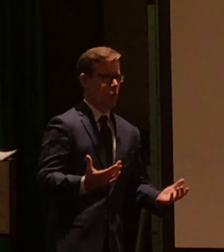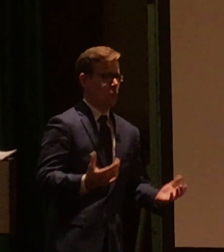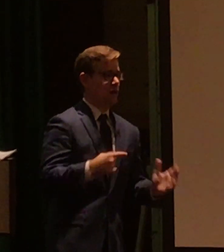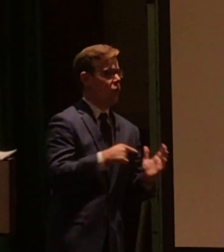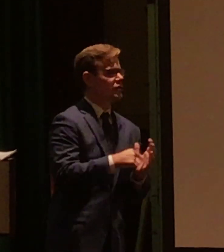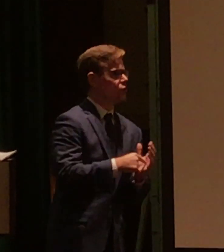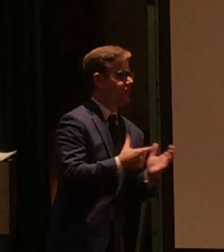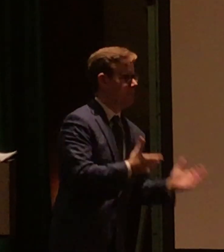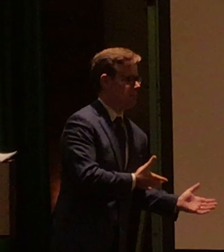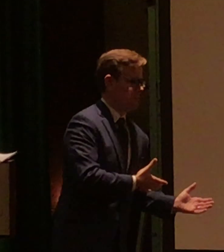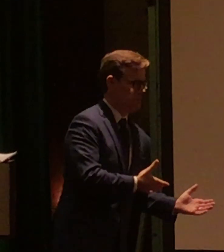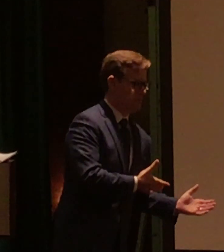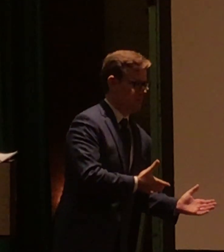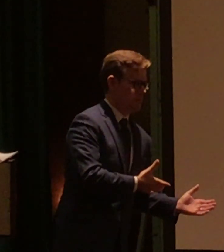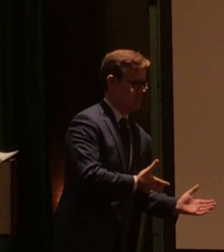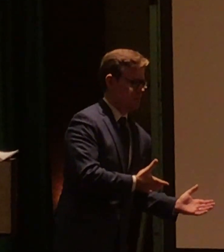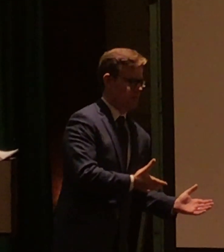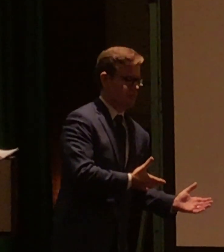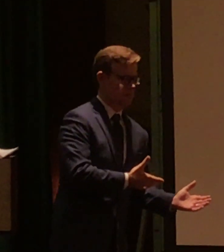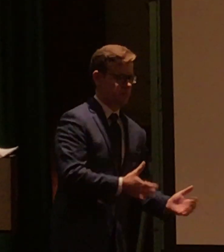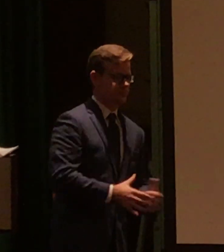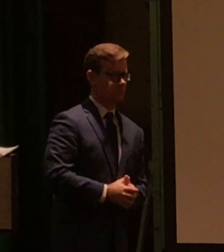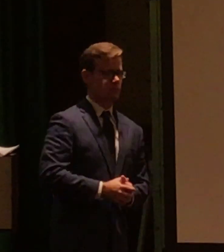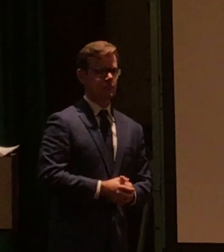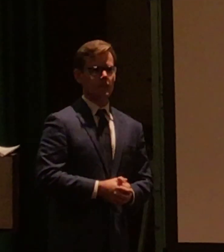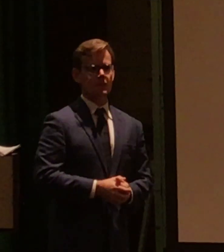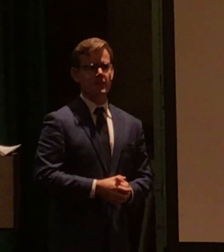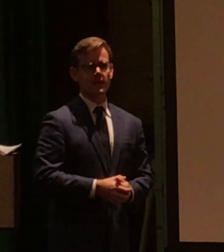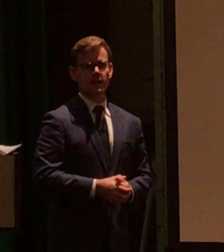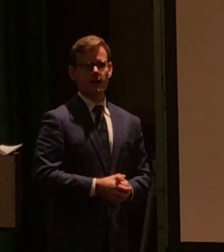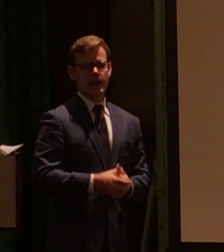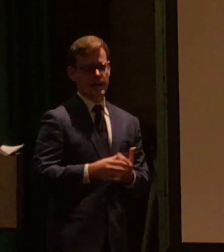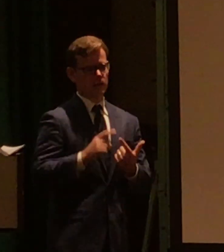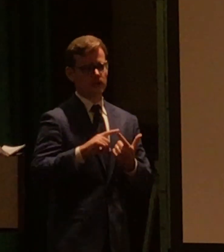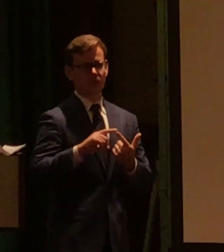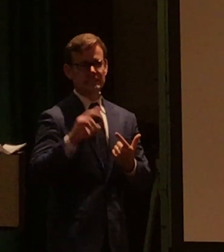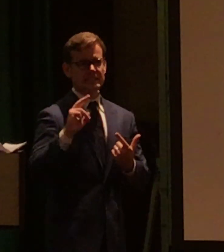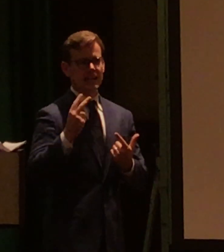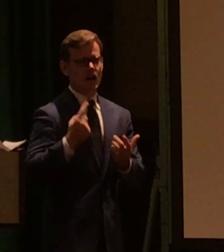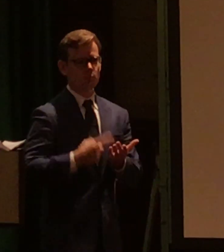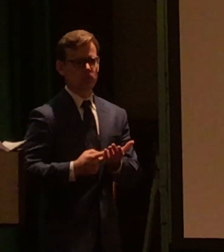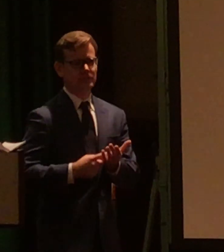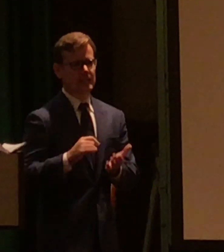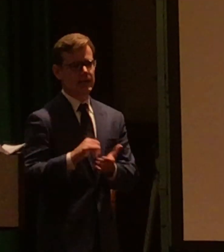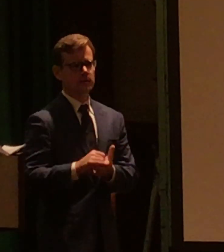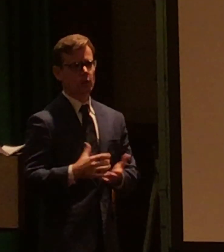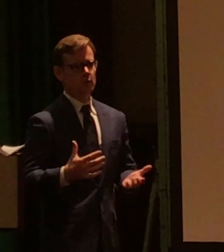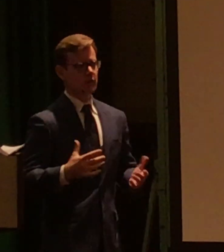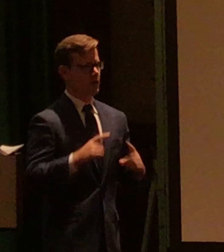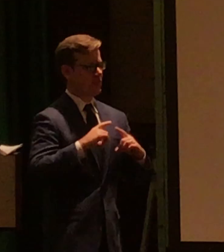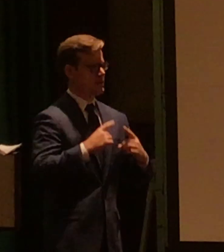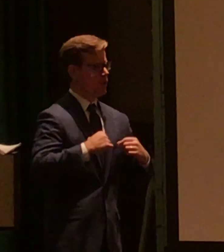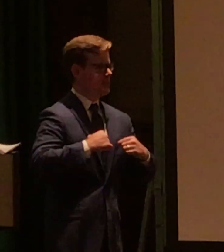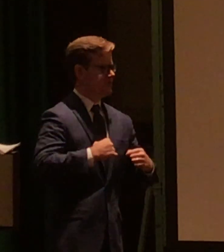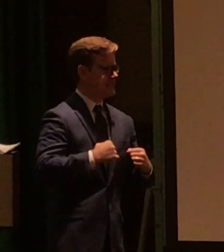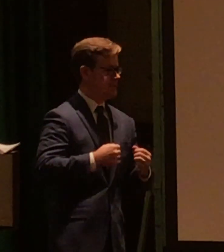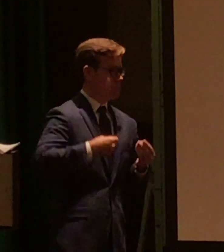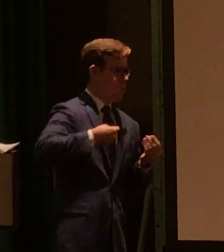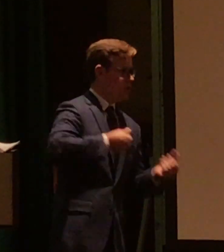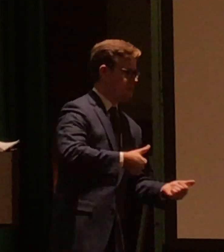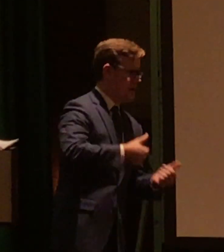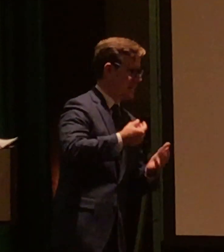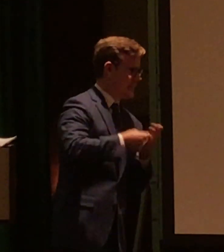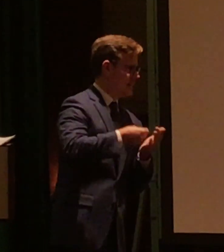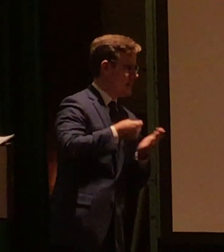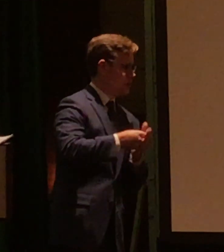their hearing, that they've suffered a loss, and that the military support system owes them because of that loss. The second argument